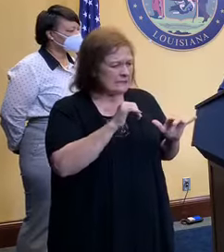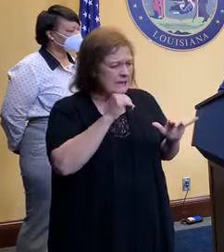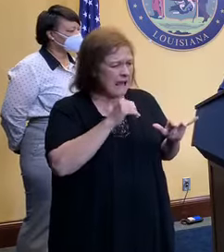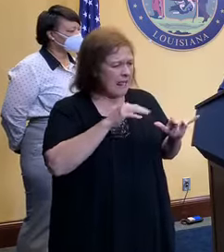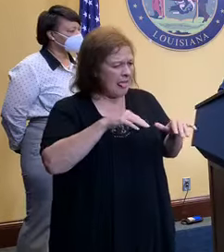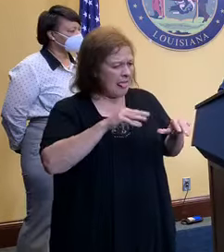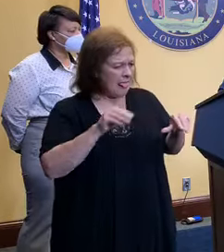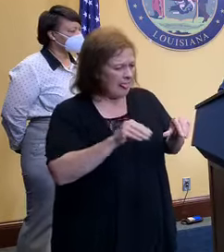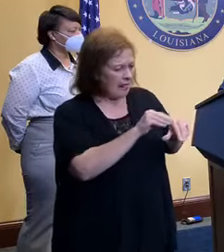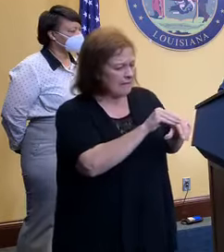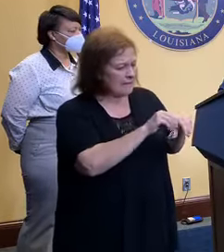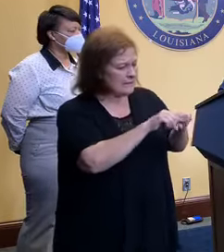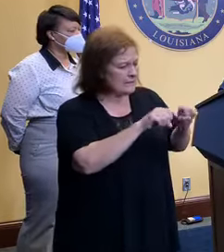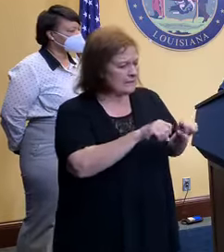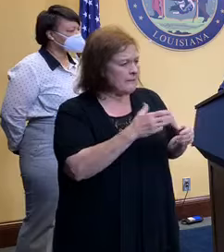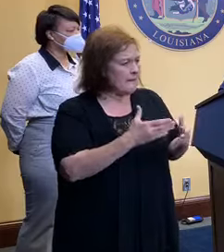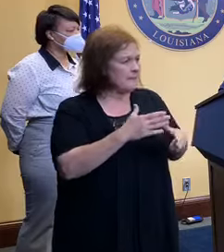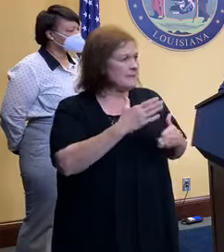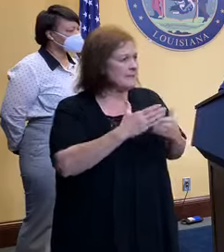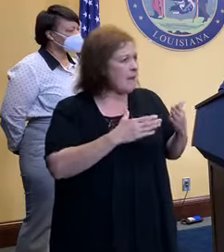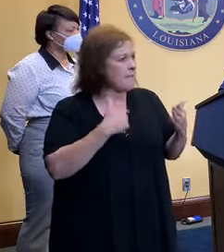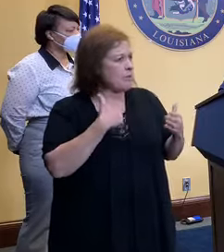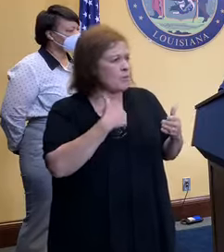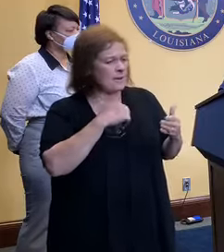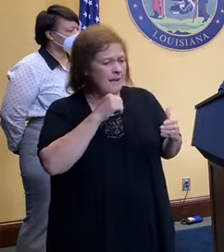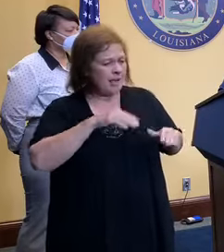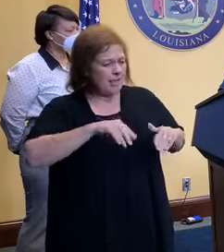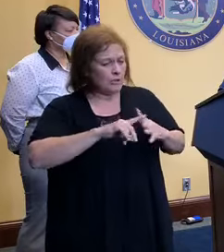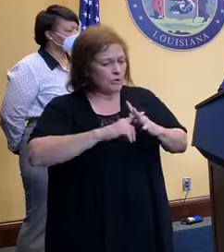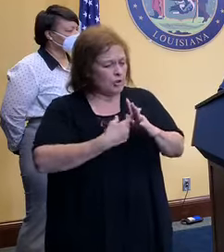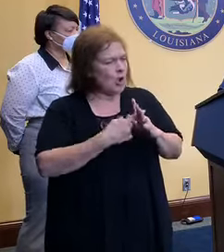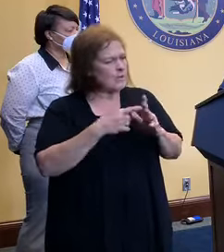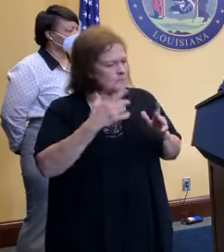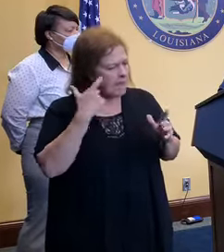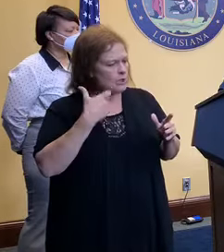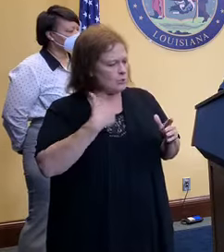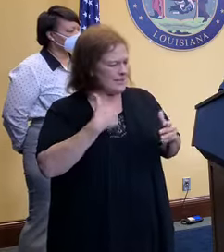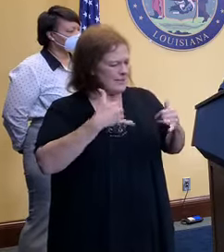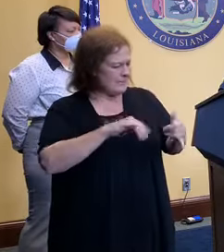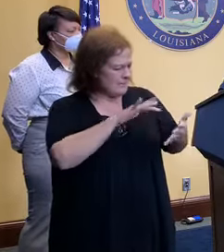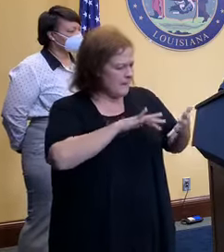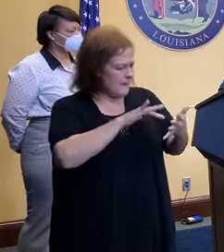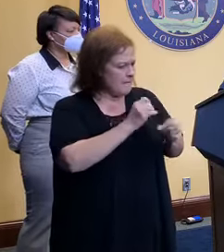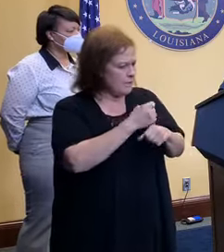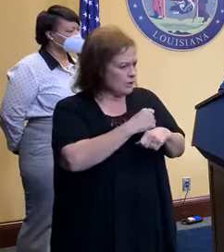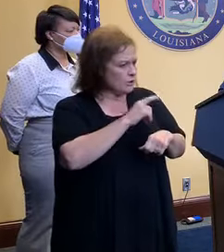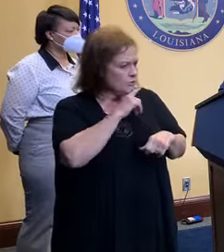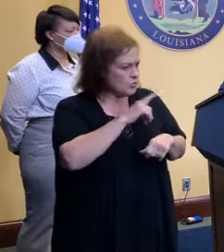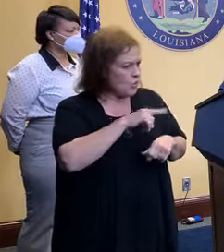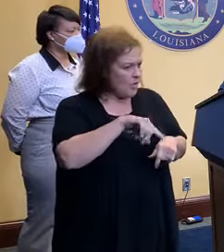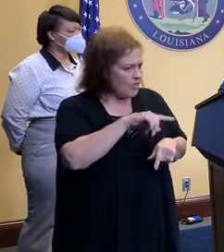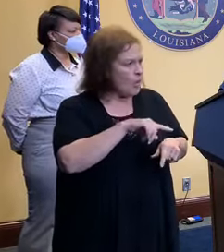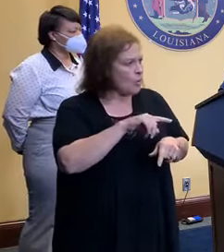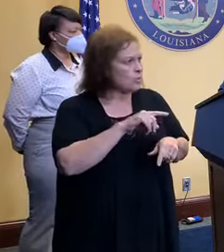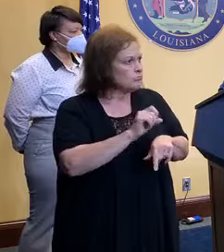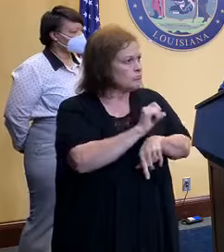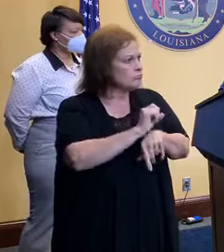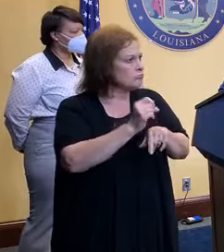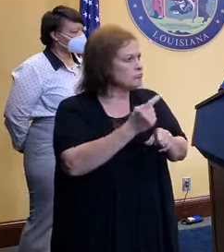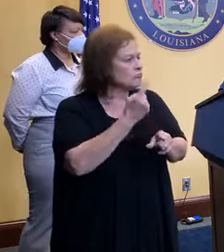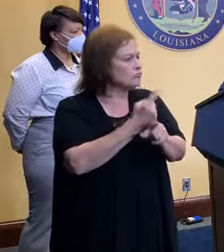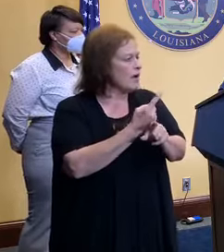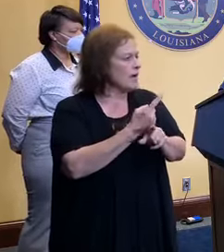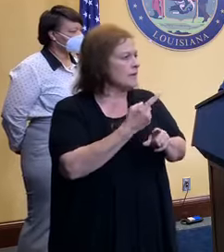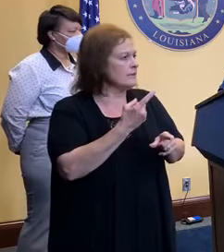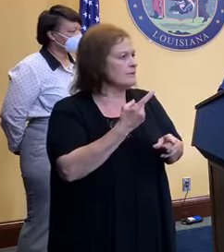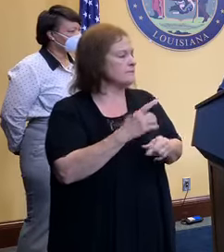some of their systems that we have not brought back online because we're still assessing them and making sure that they are operating as they